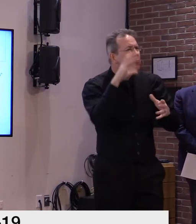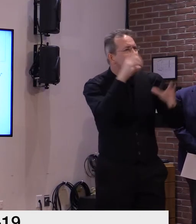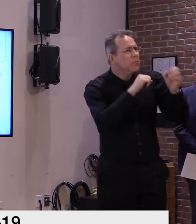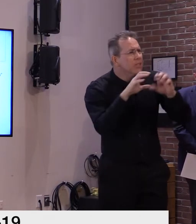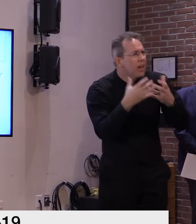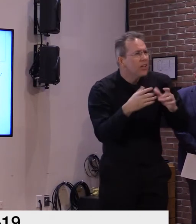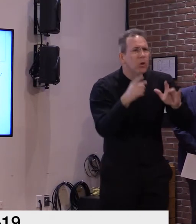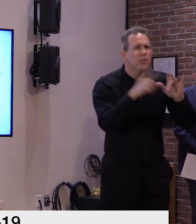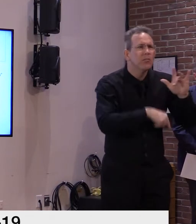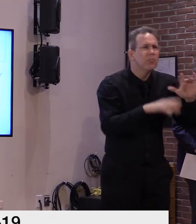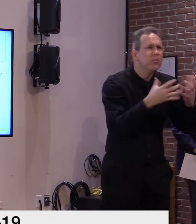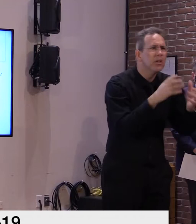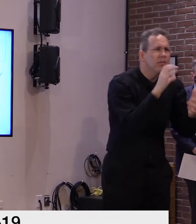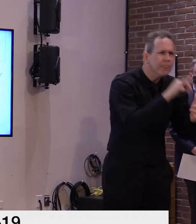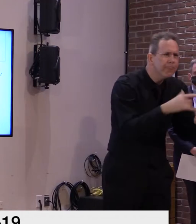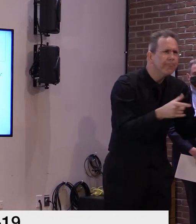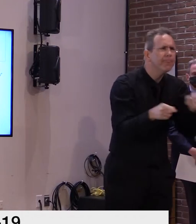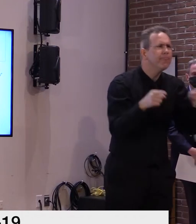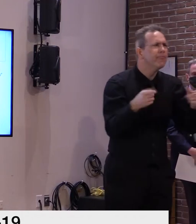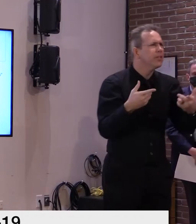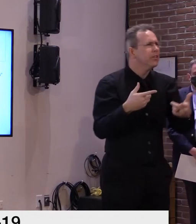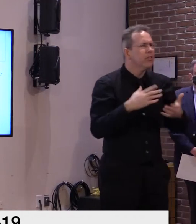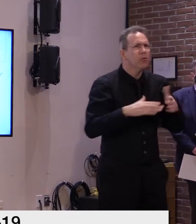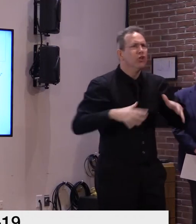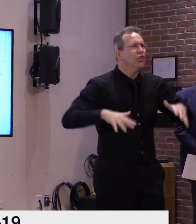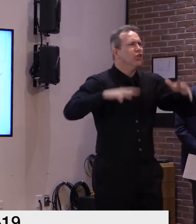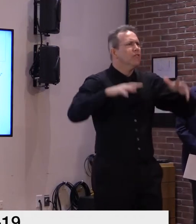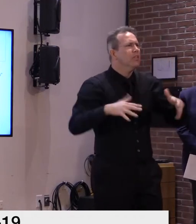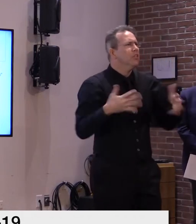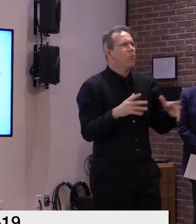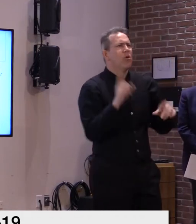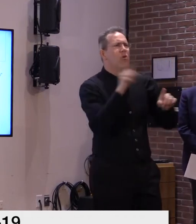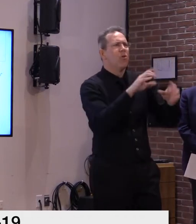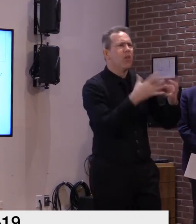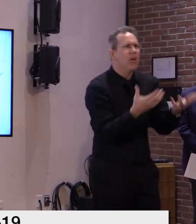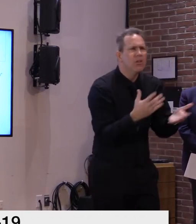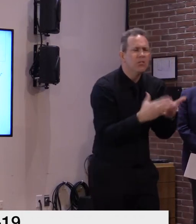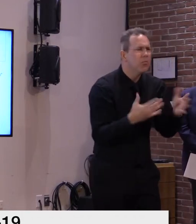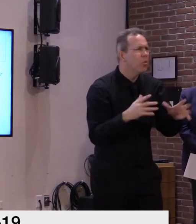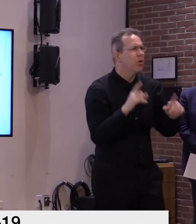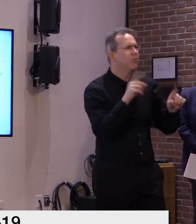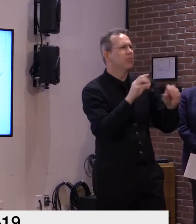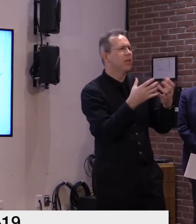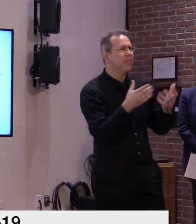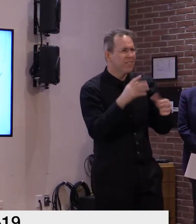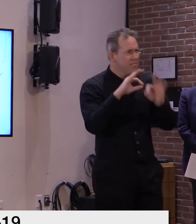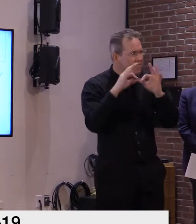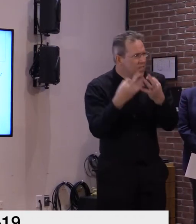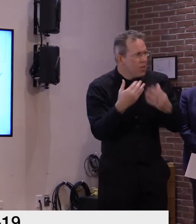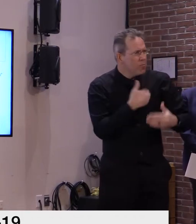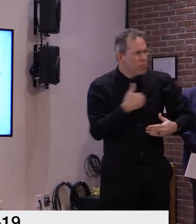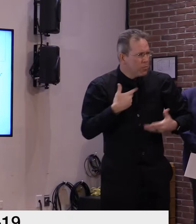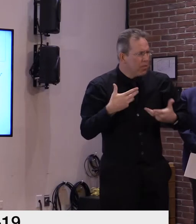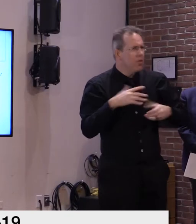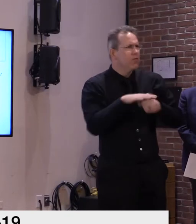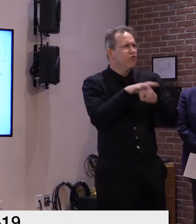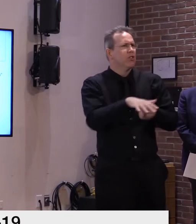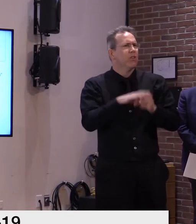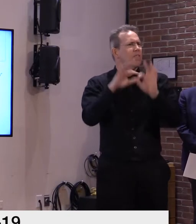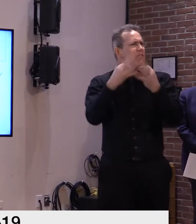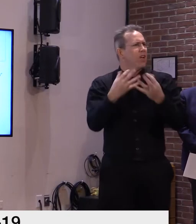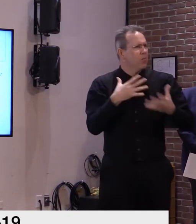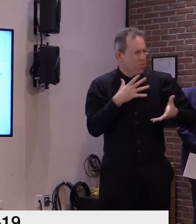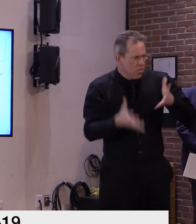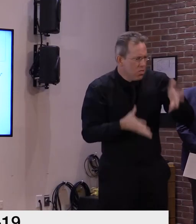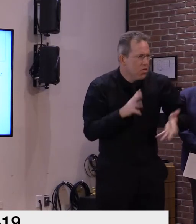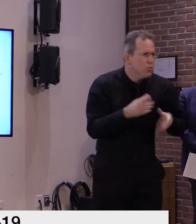in adolescents. And families are also under incredible stress. And we have to keep in mind when the caregivers